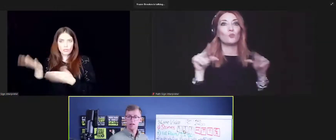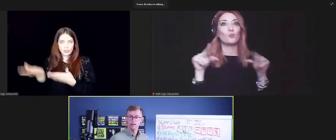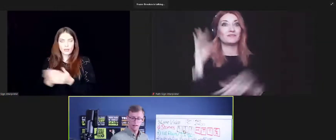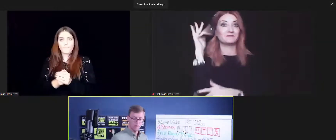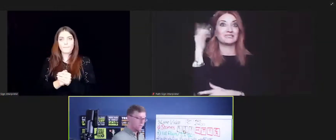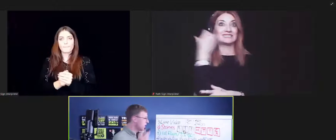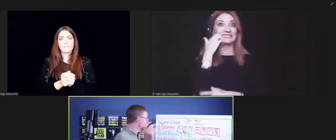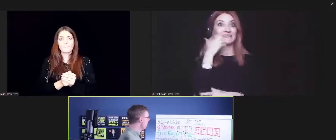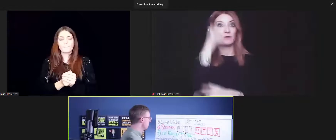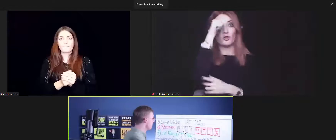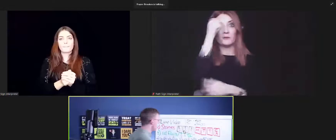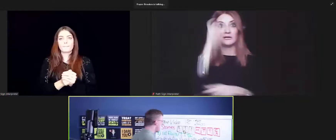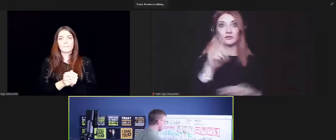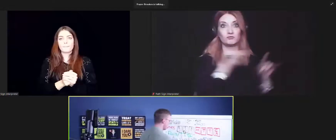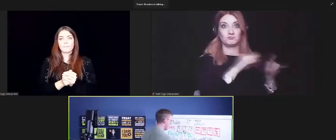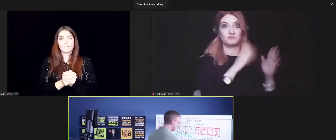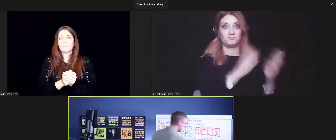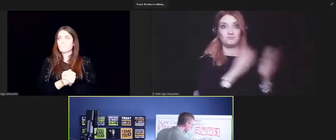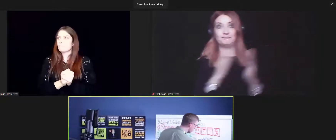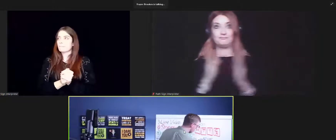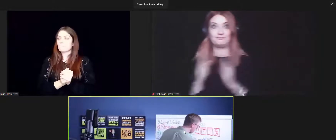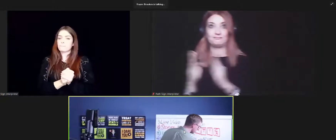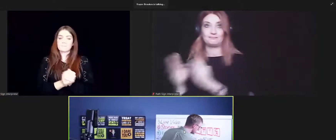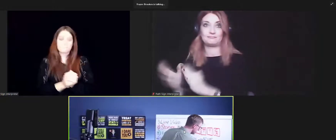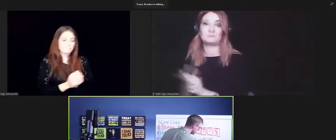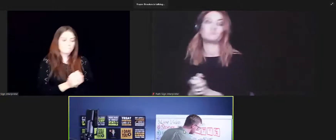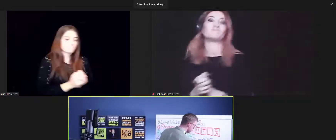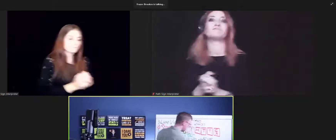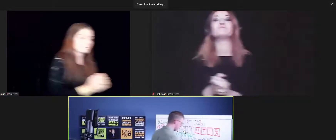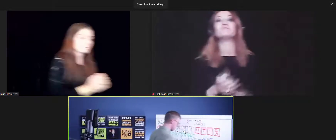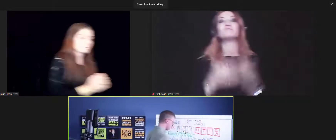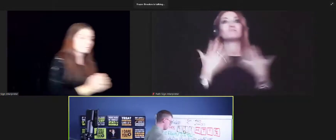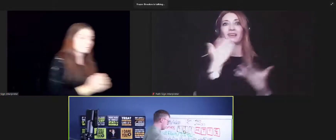posting? Monday, educational post.